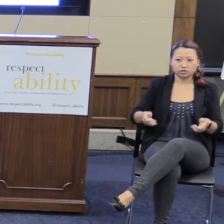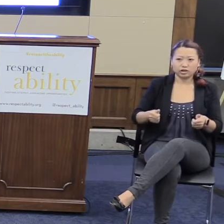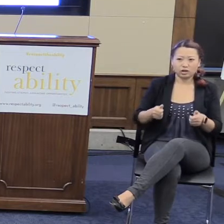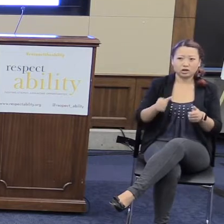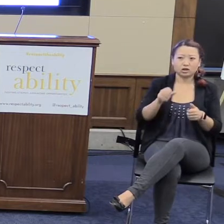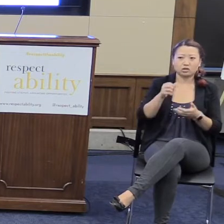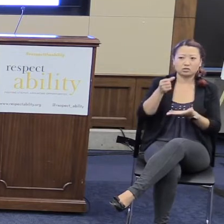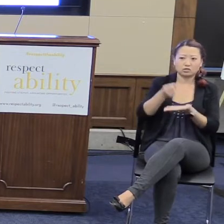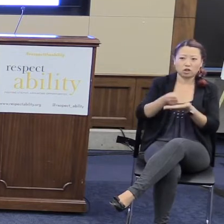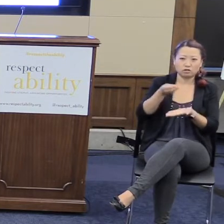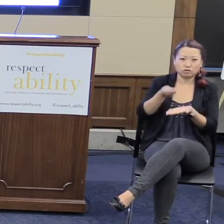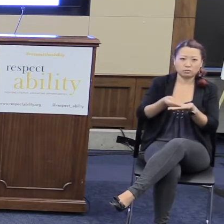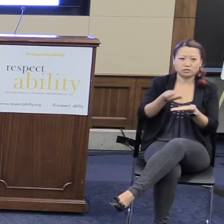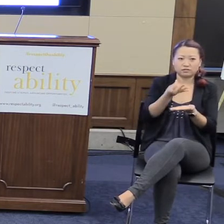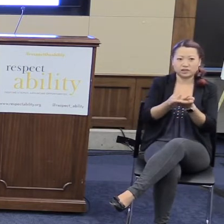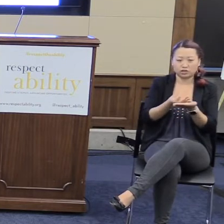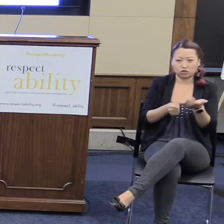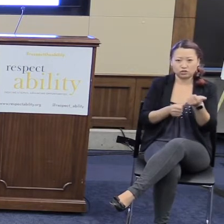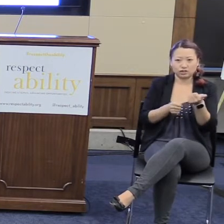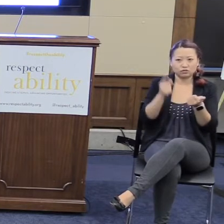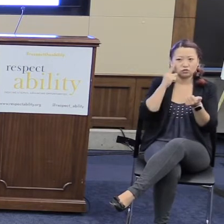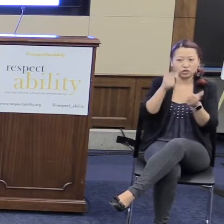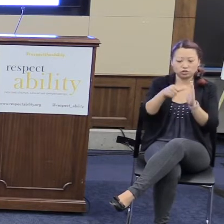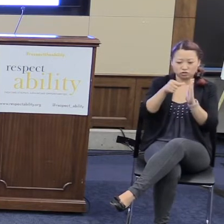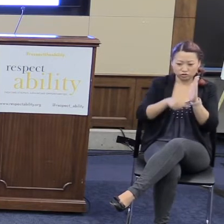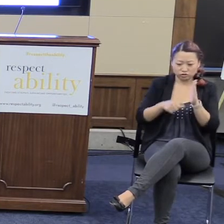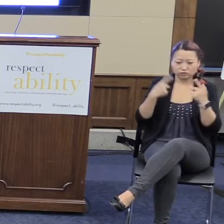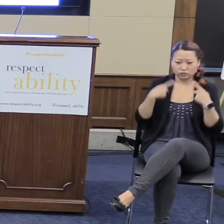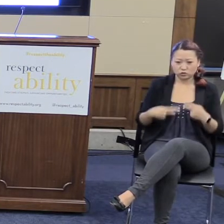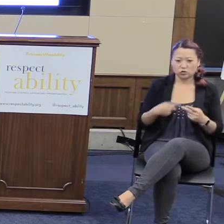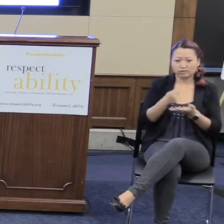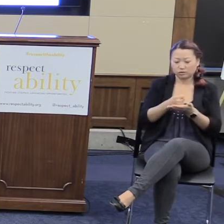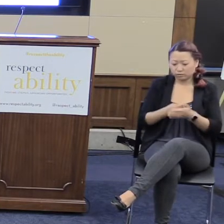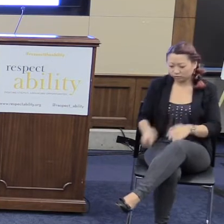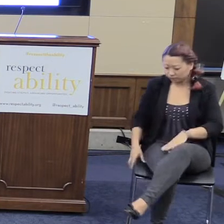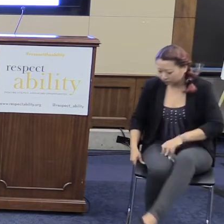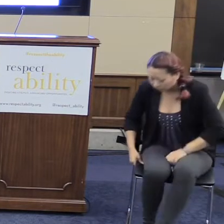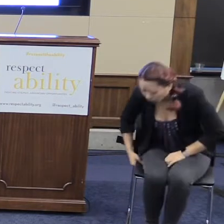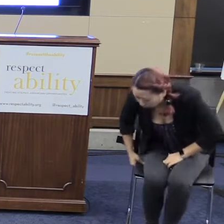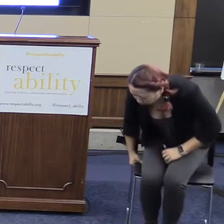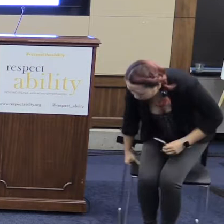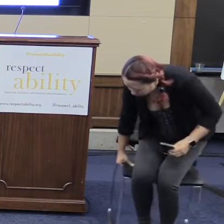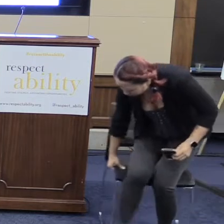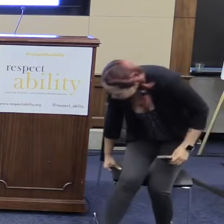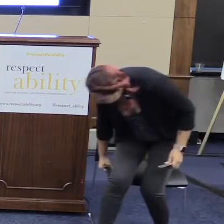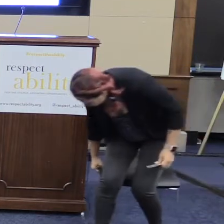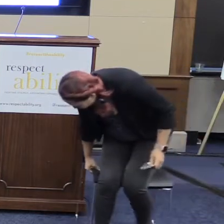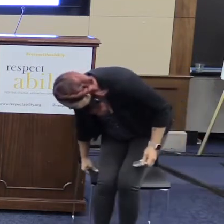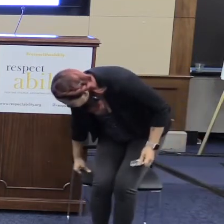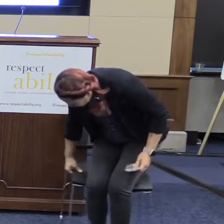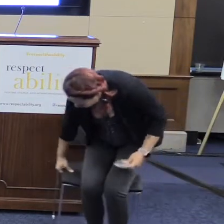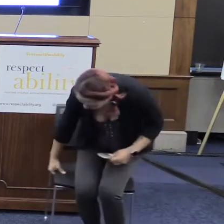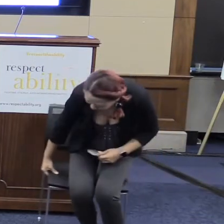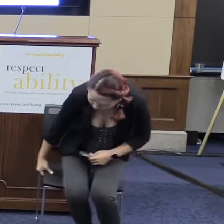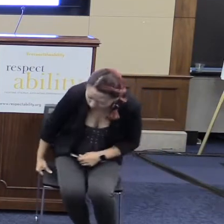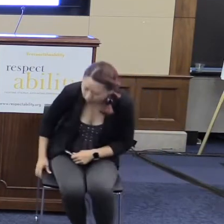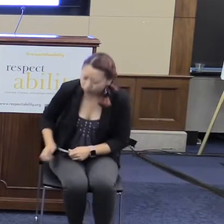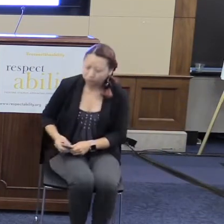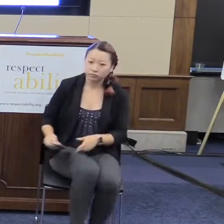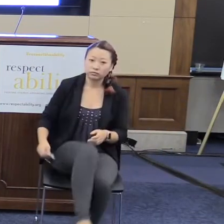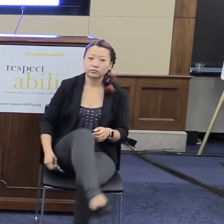and financial aid for surgeries and physical therapy. As Coca-Cola's